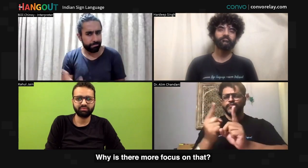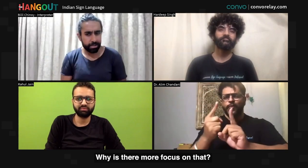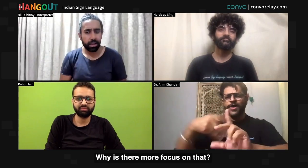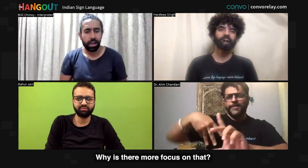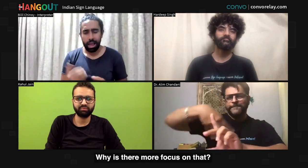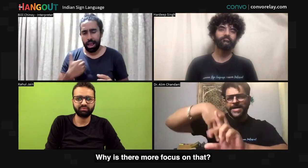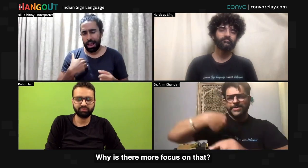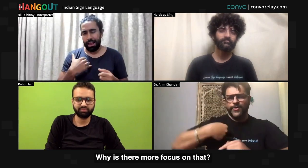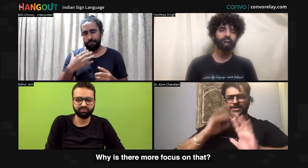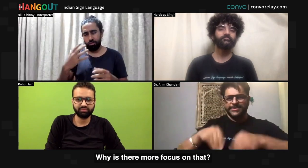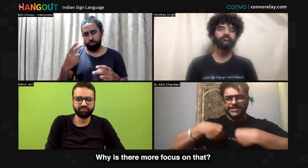there more focus on that?